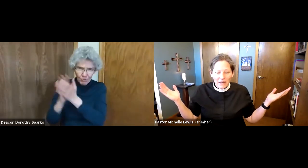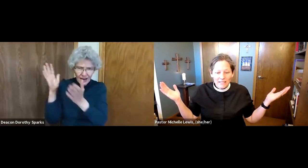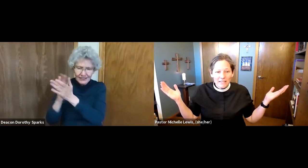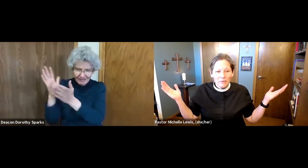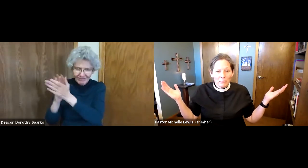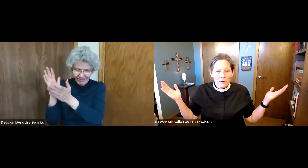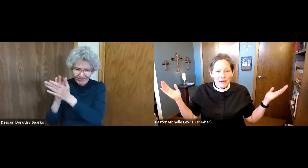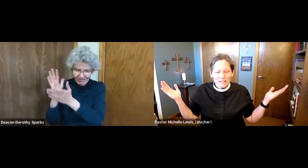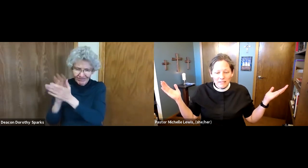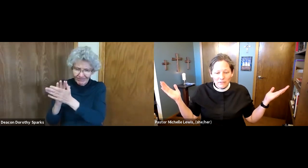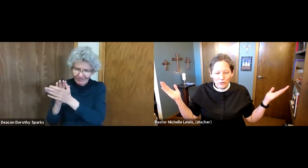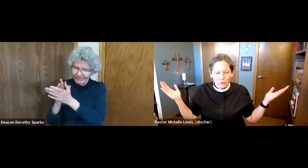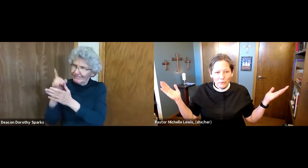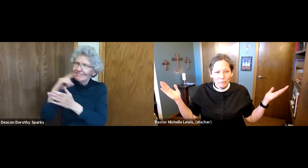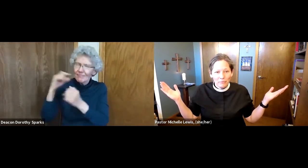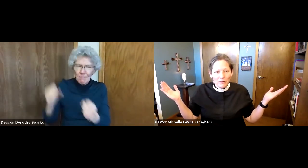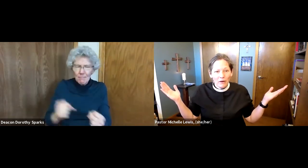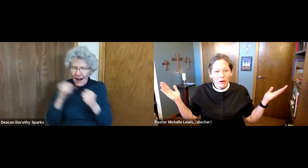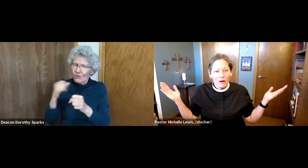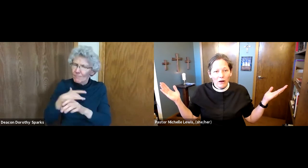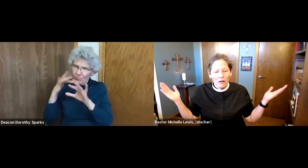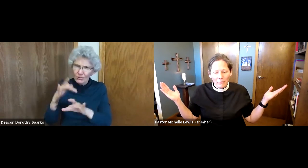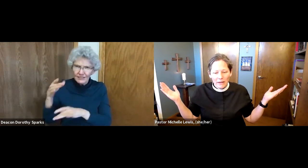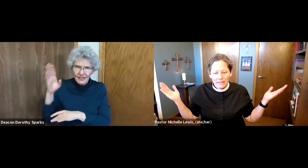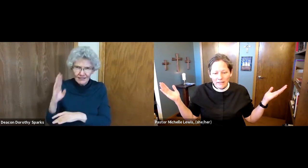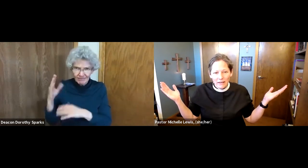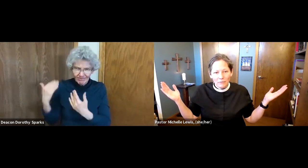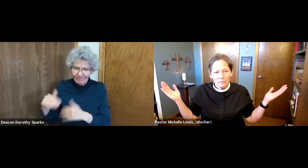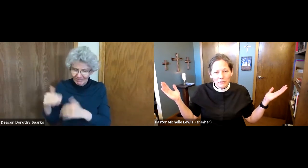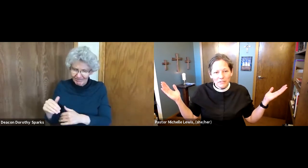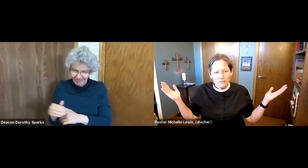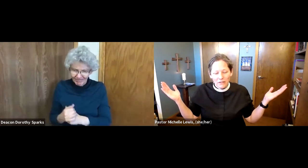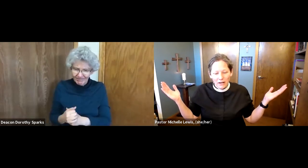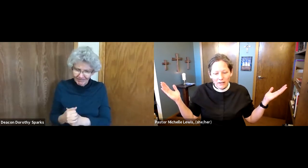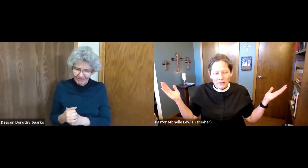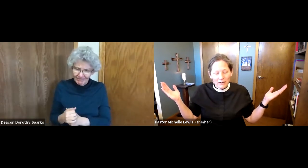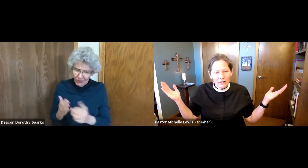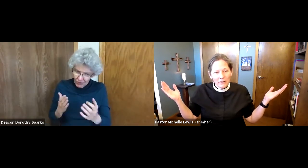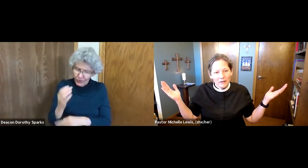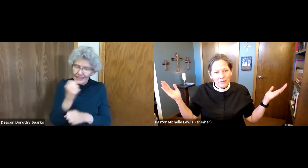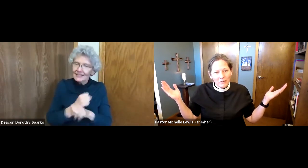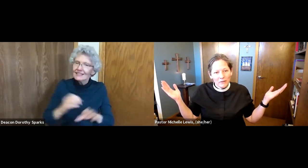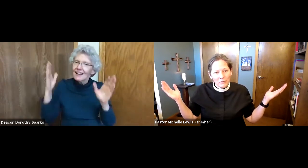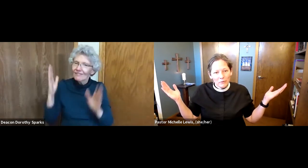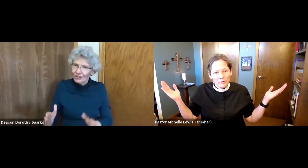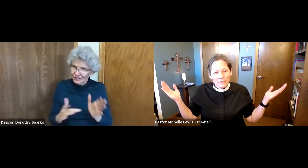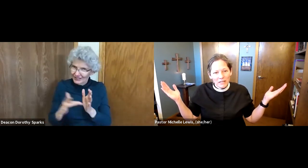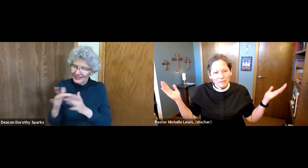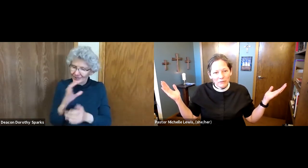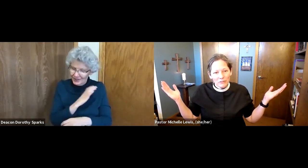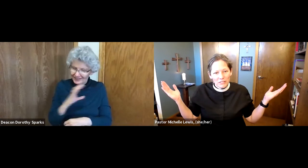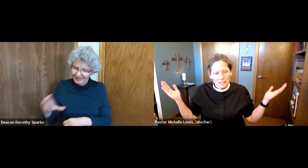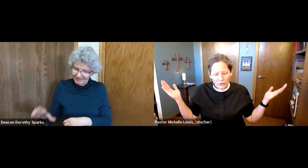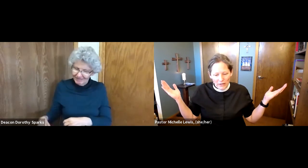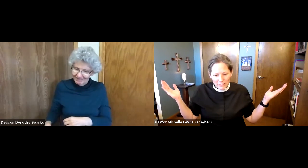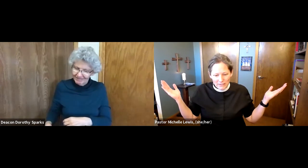give thanks and praise to you, Almighty and merciful God, through our